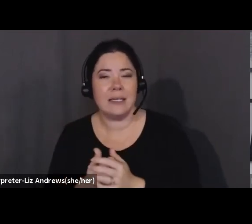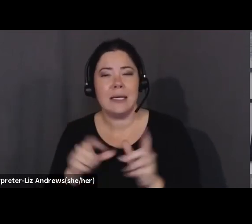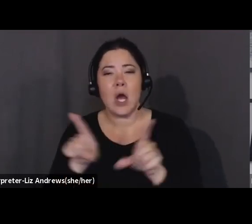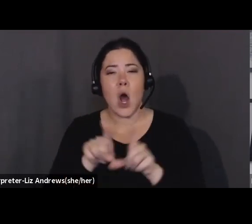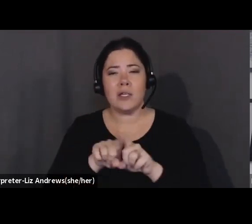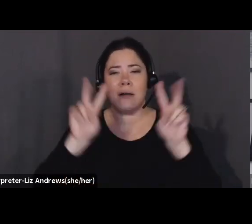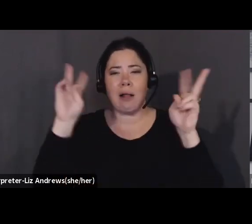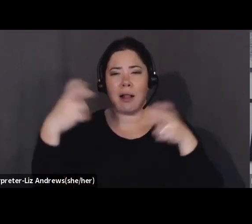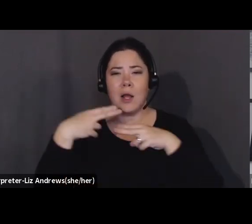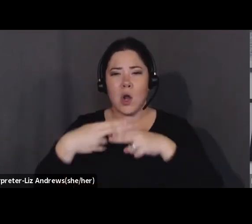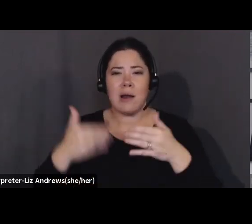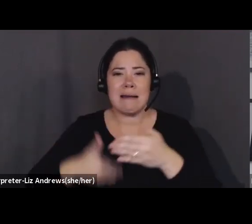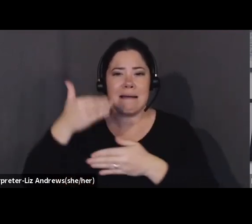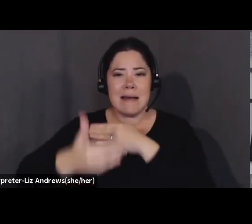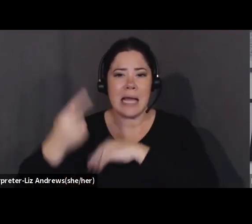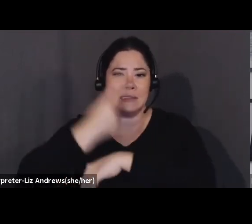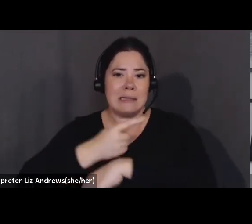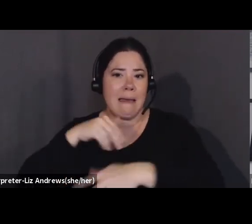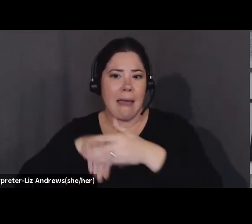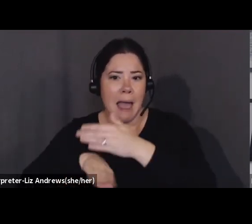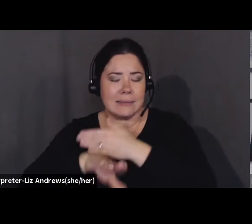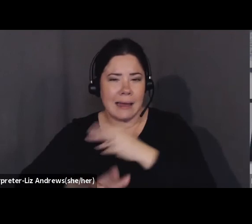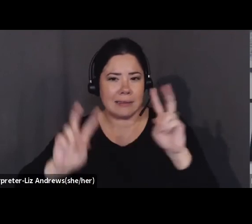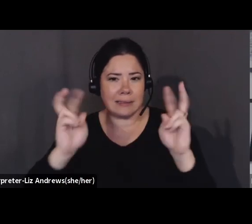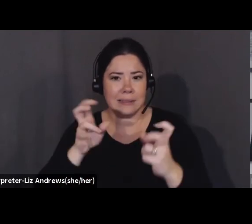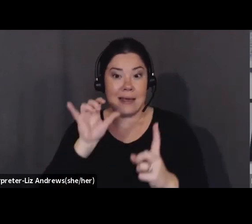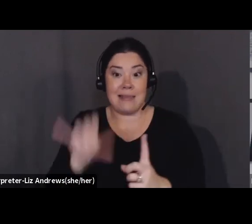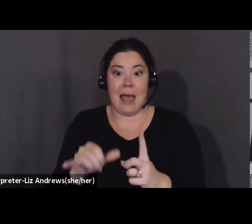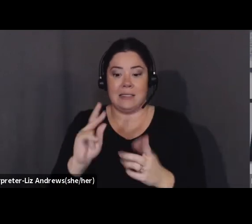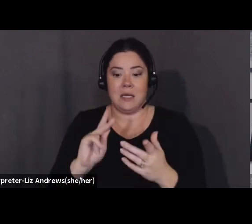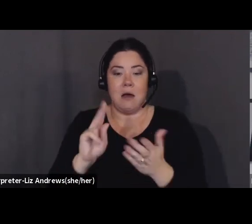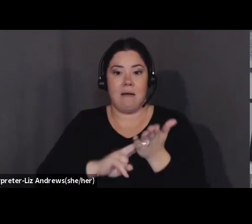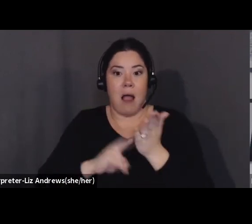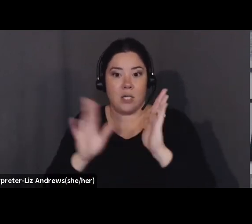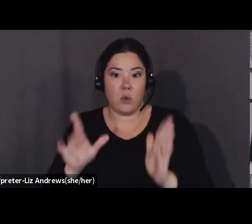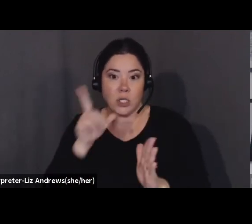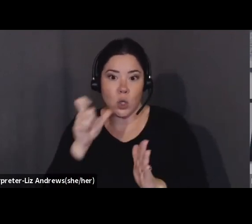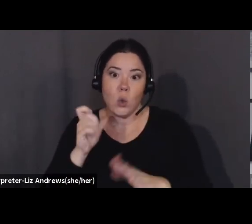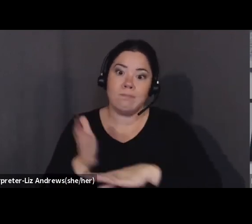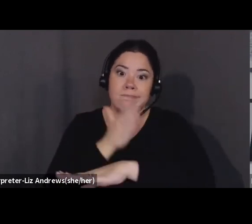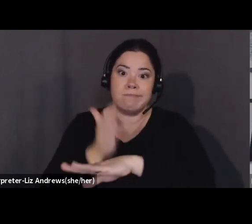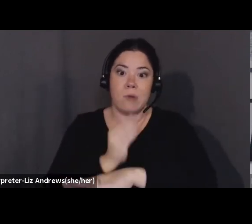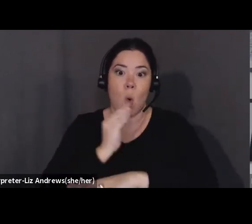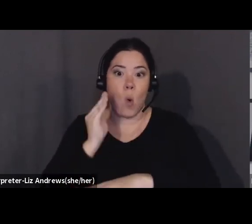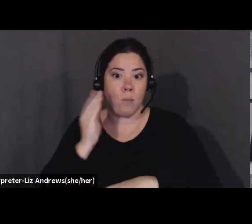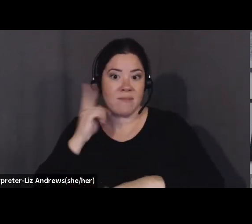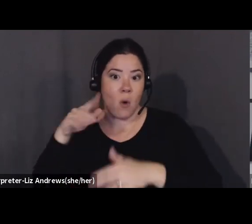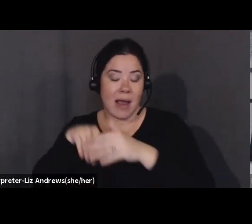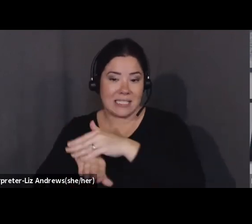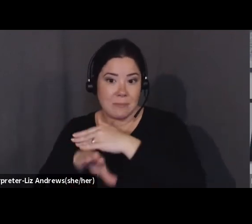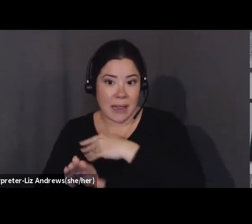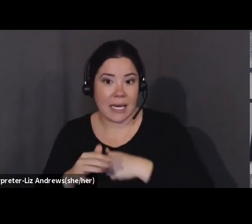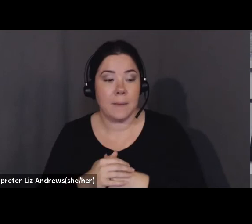with a contractor who designs and modifies homes and businesses. Habitat for Humanity. And then they host